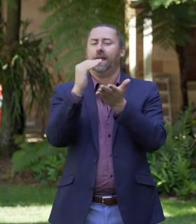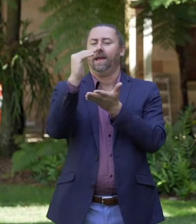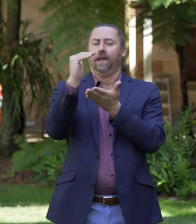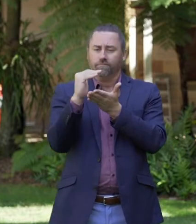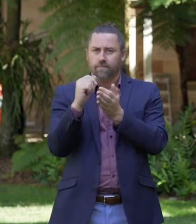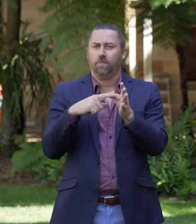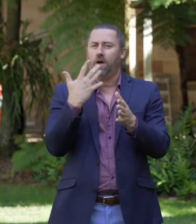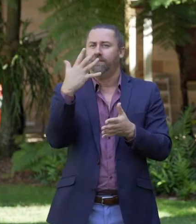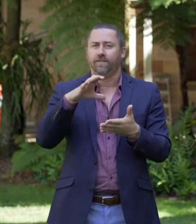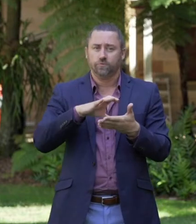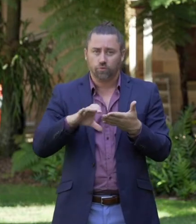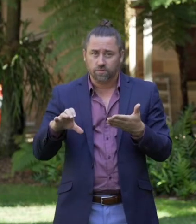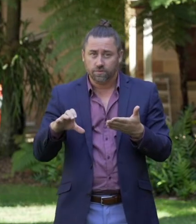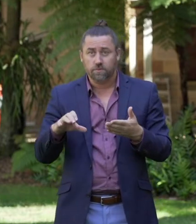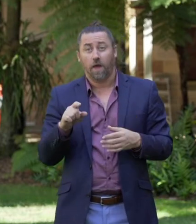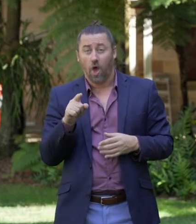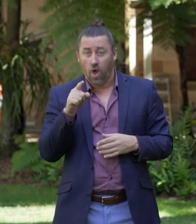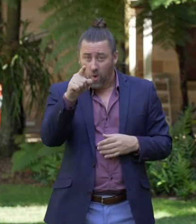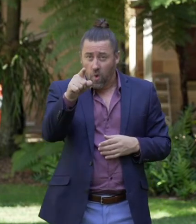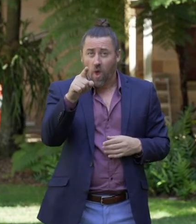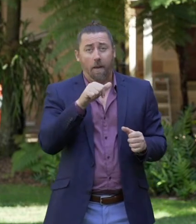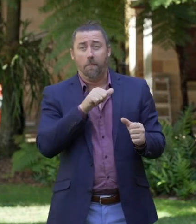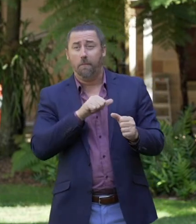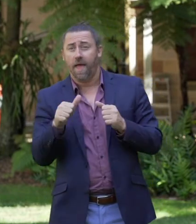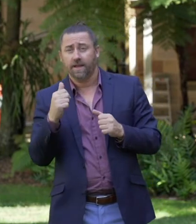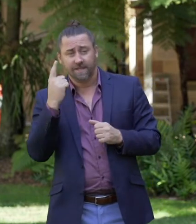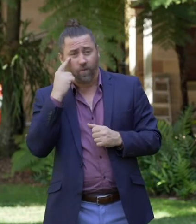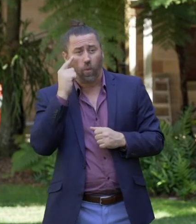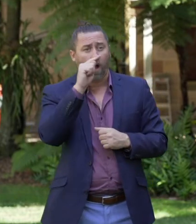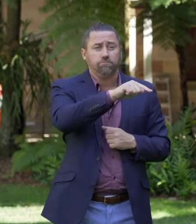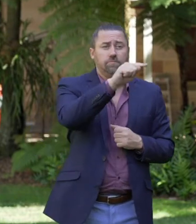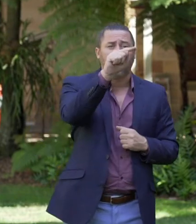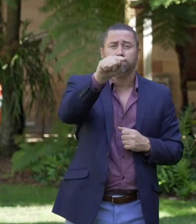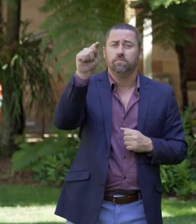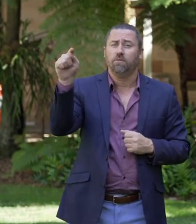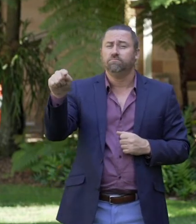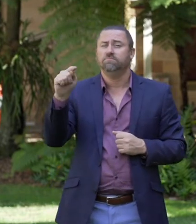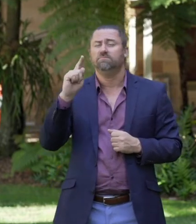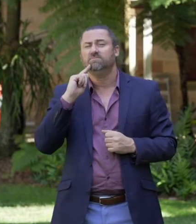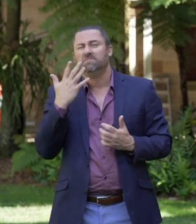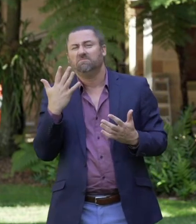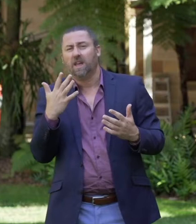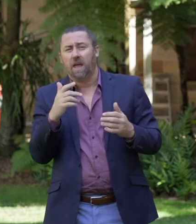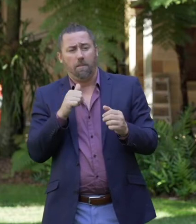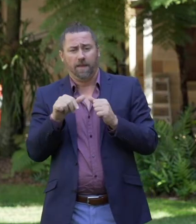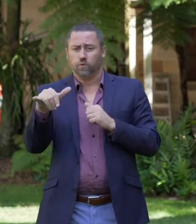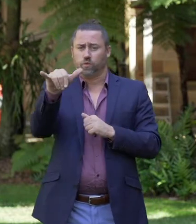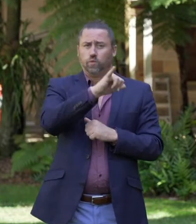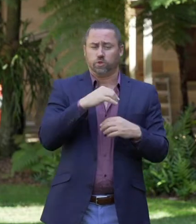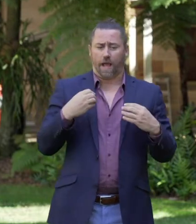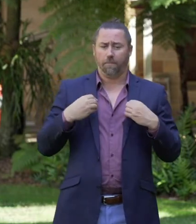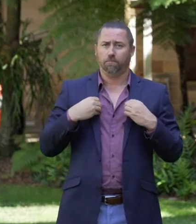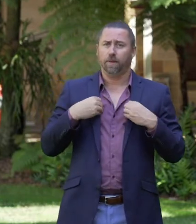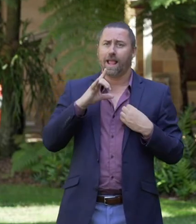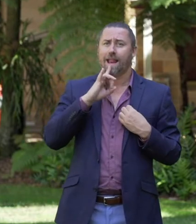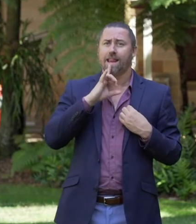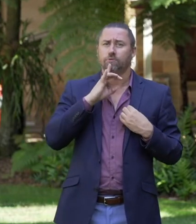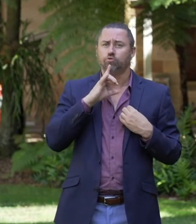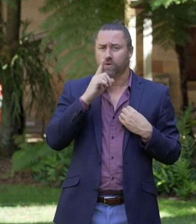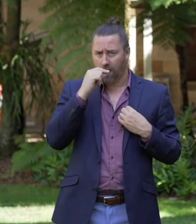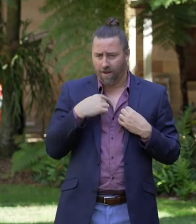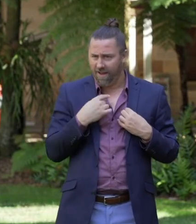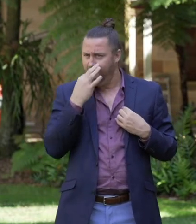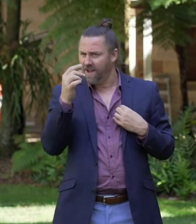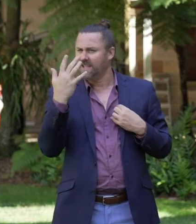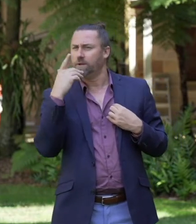themselves even more if they do shop around. For example, the average Queensland family can seek out better offers,